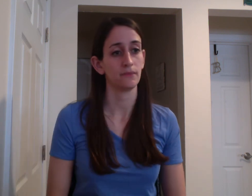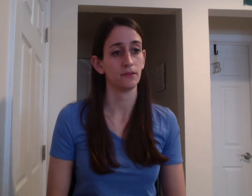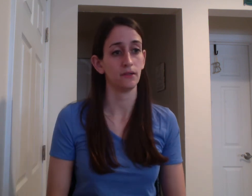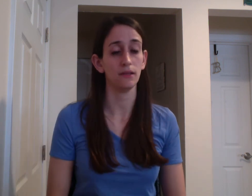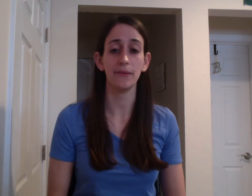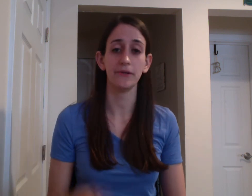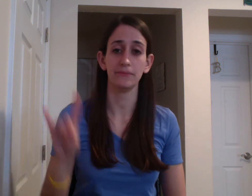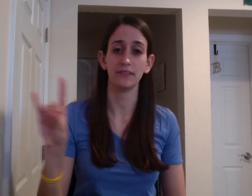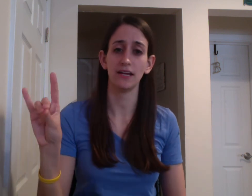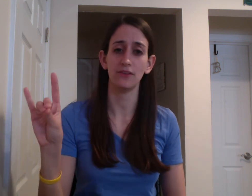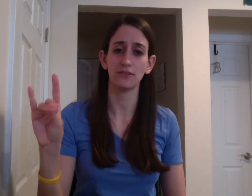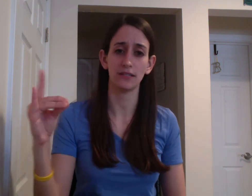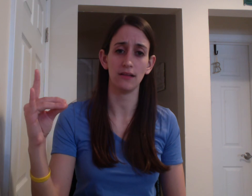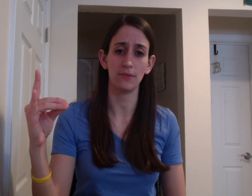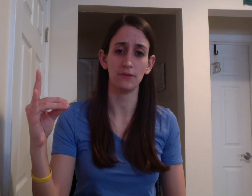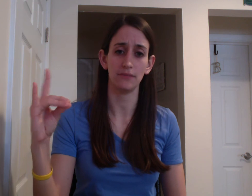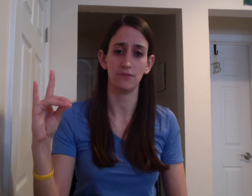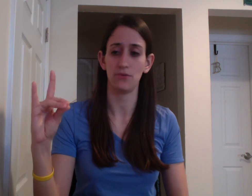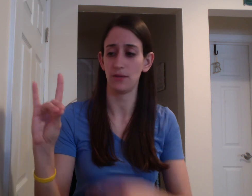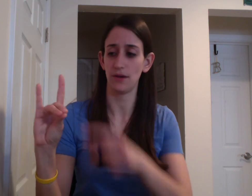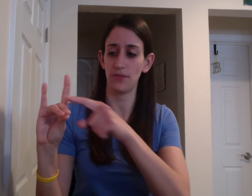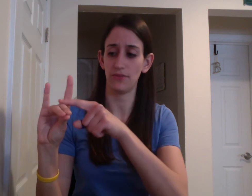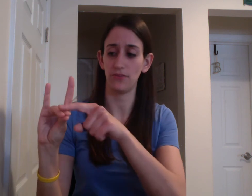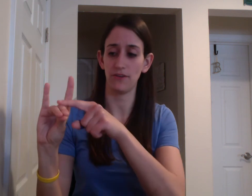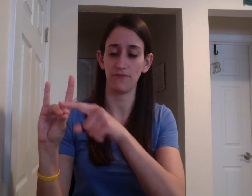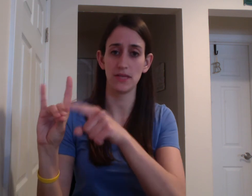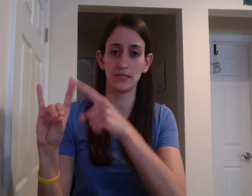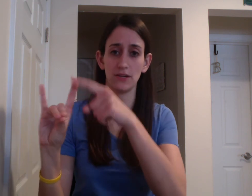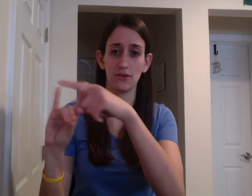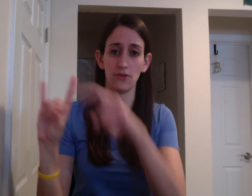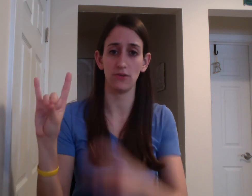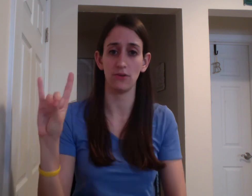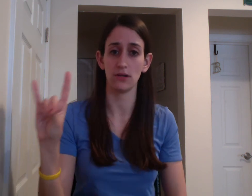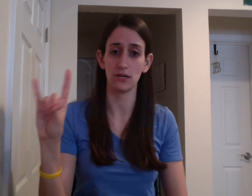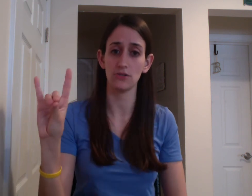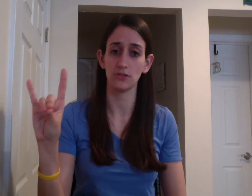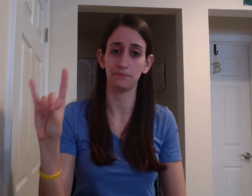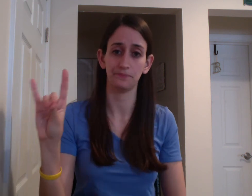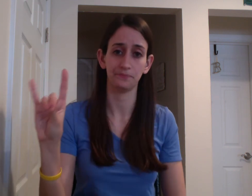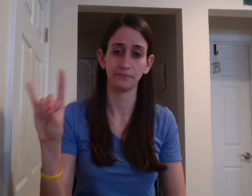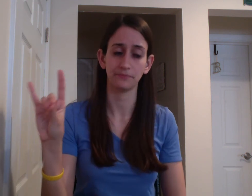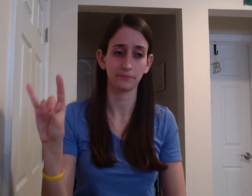A llama, this kind of looks like a llama. If you think about this is their face and here are their long ears.